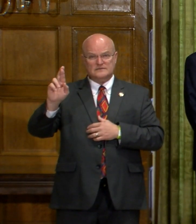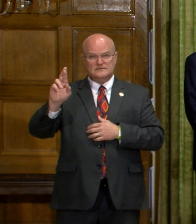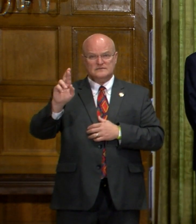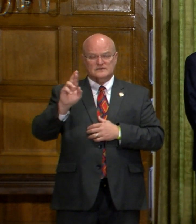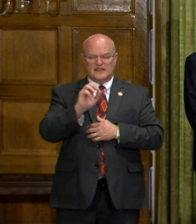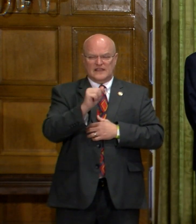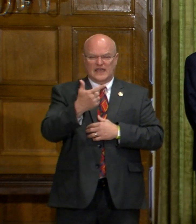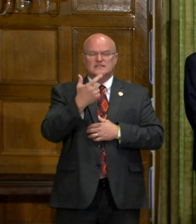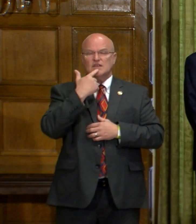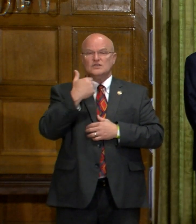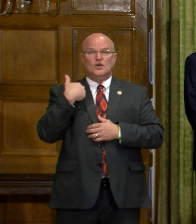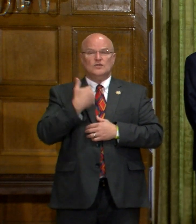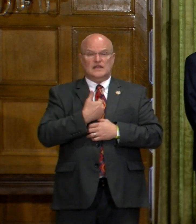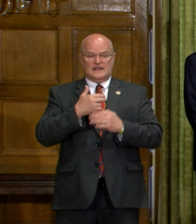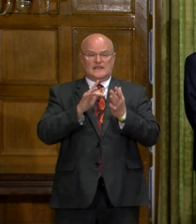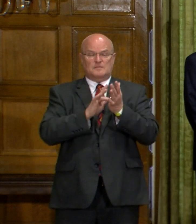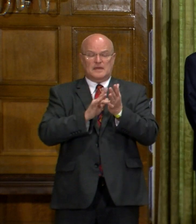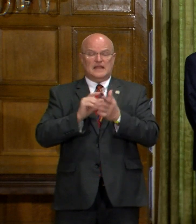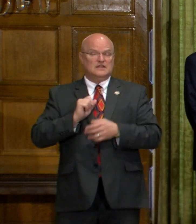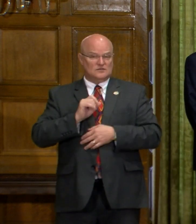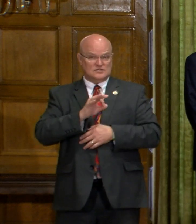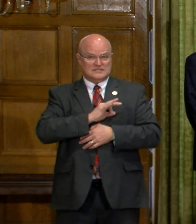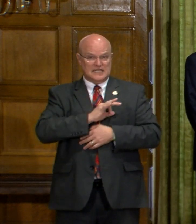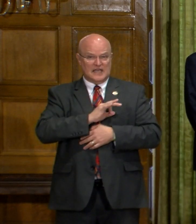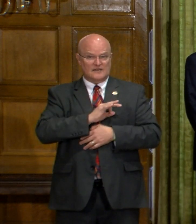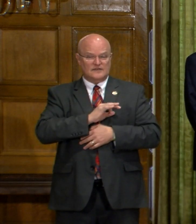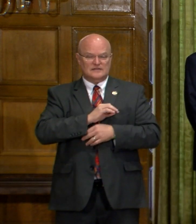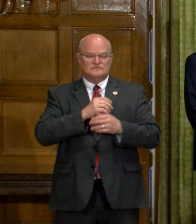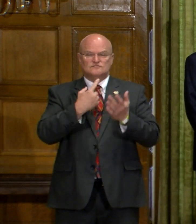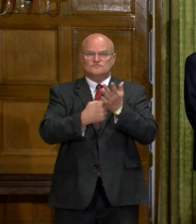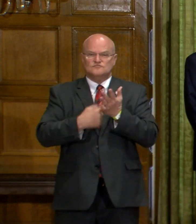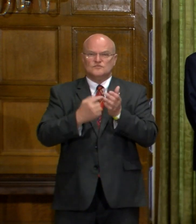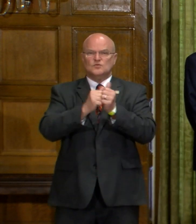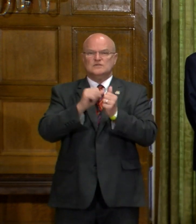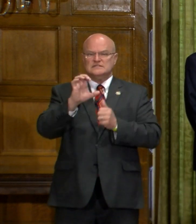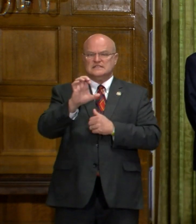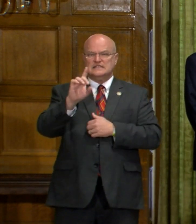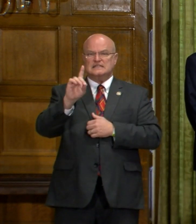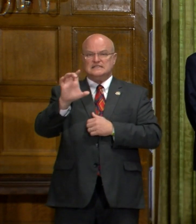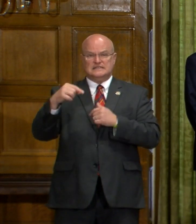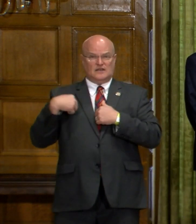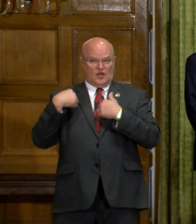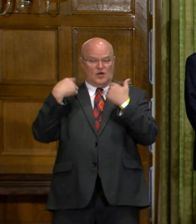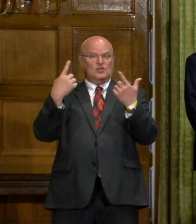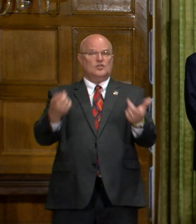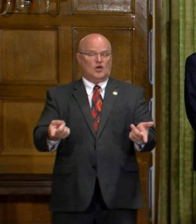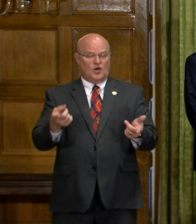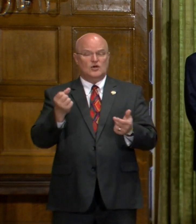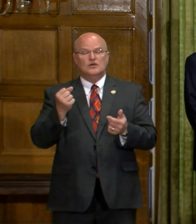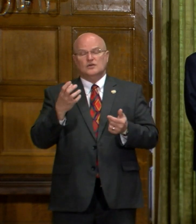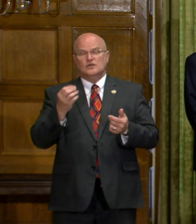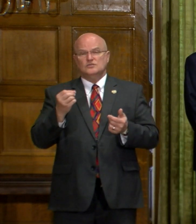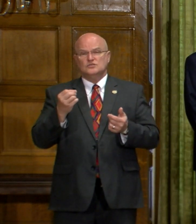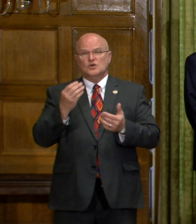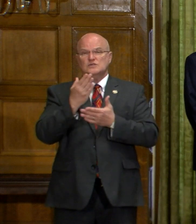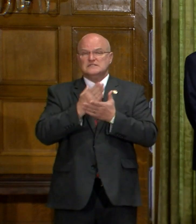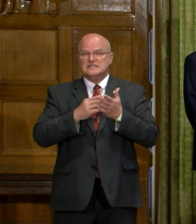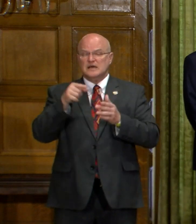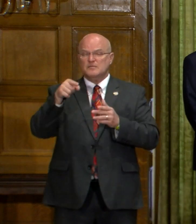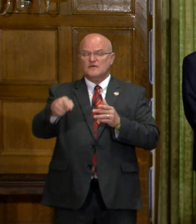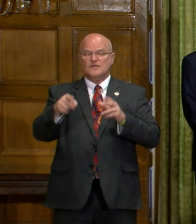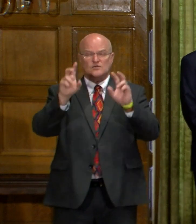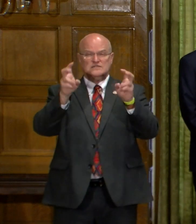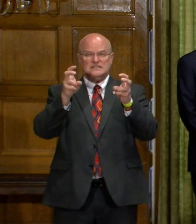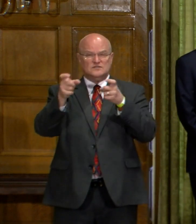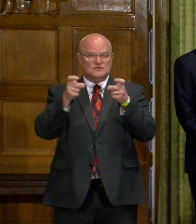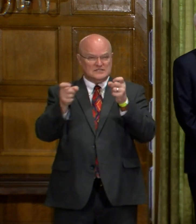told us that their medical staff have been consulting with CDC through this process. So some of those issues